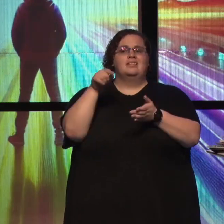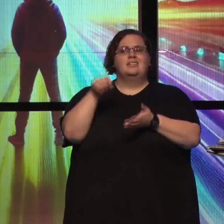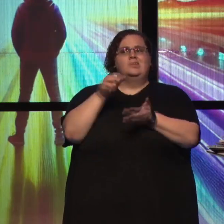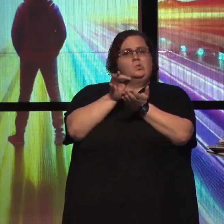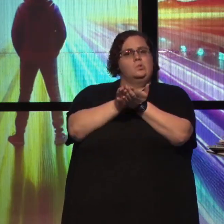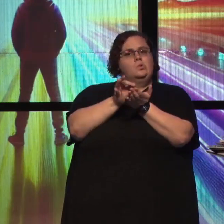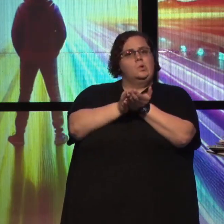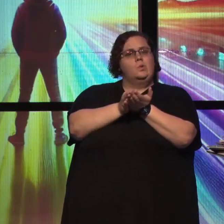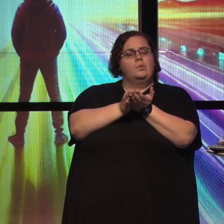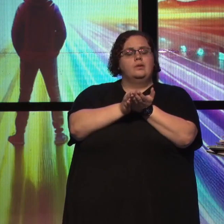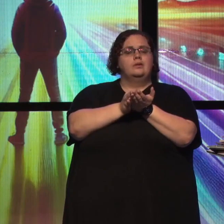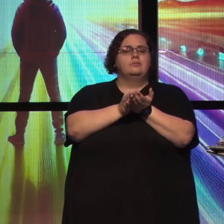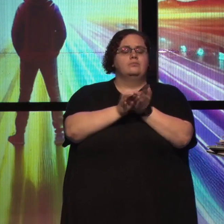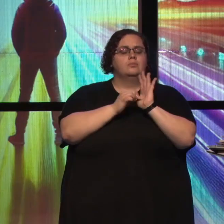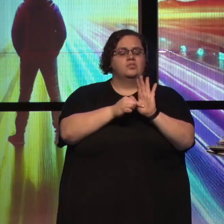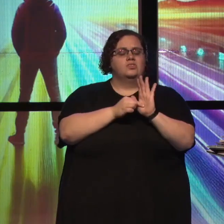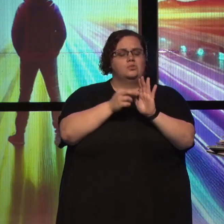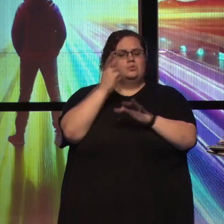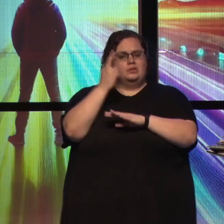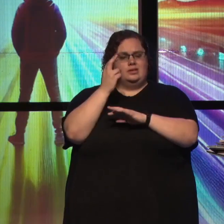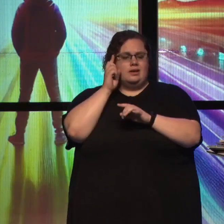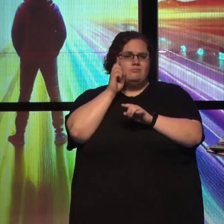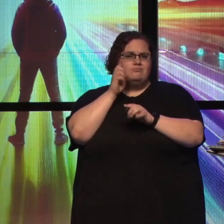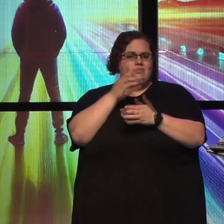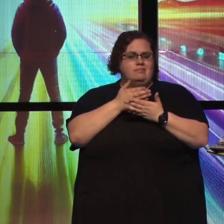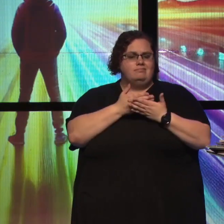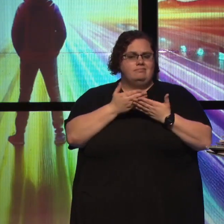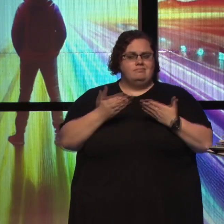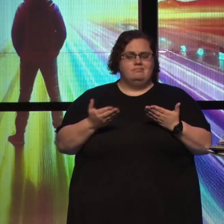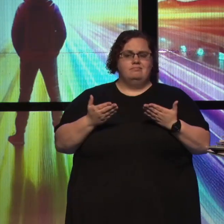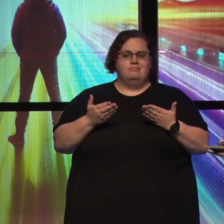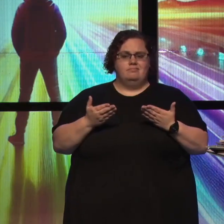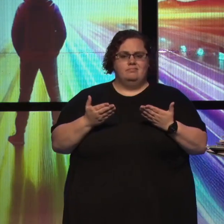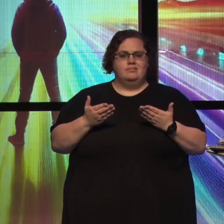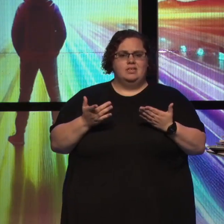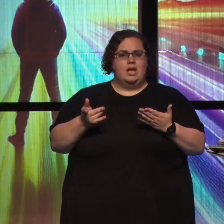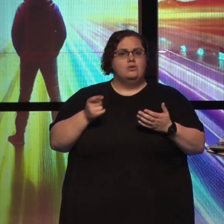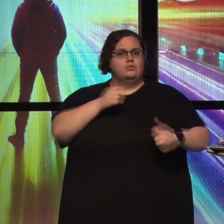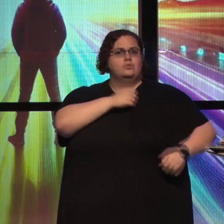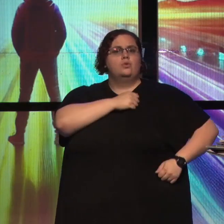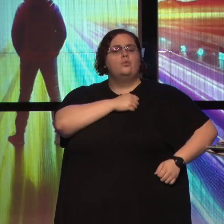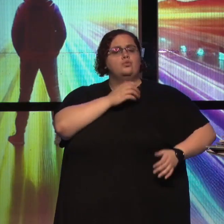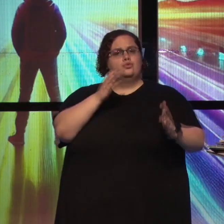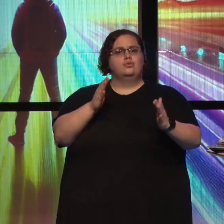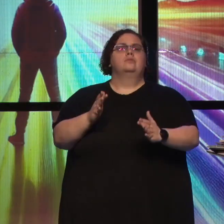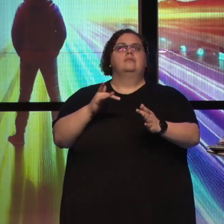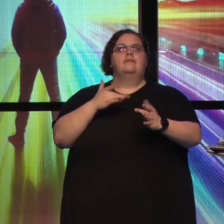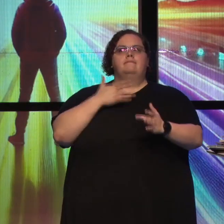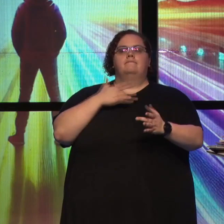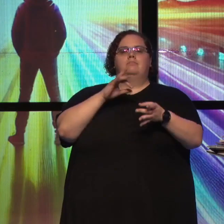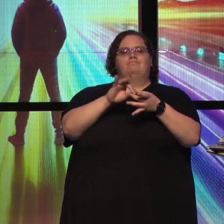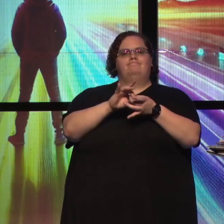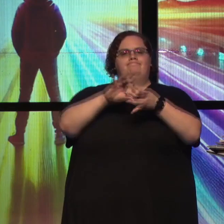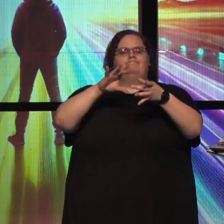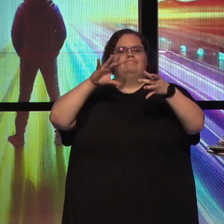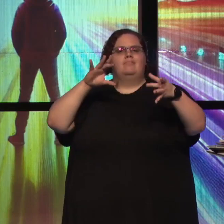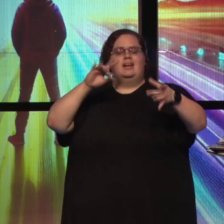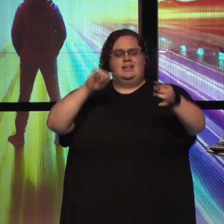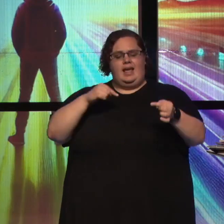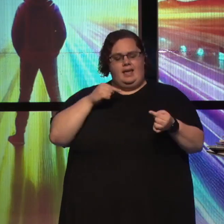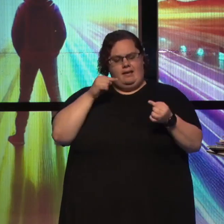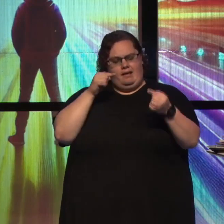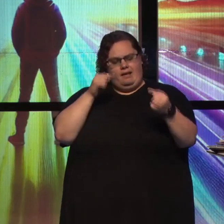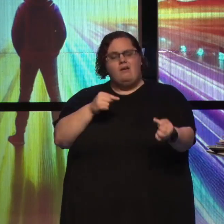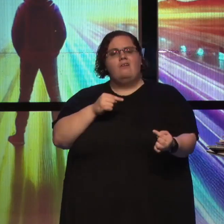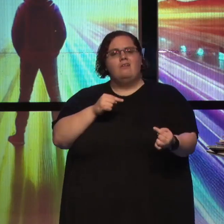why we should mourn, because we lose soldiers who feel disconnected, who deal with the pain and the hurt of